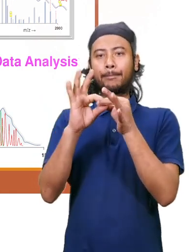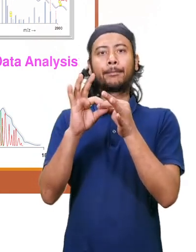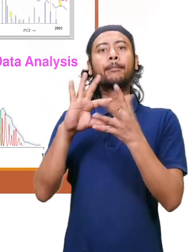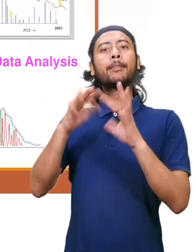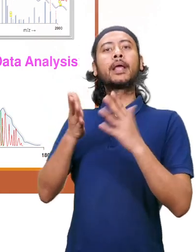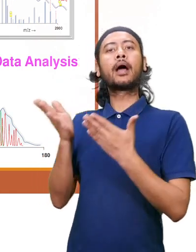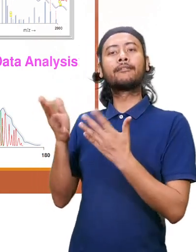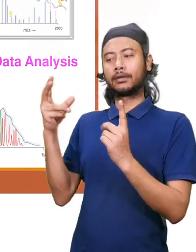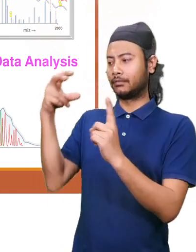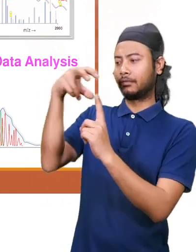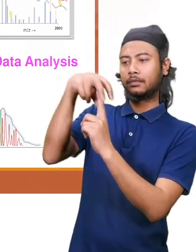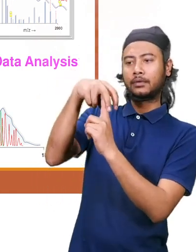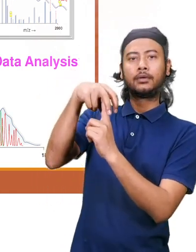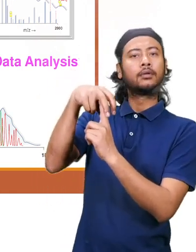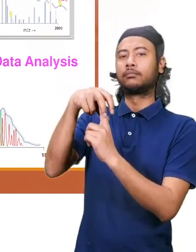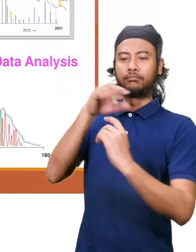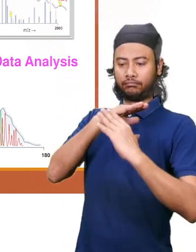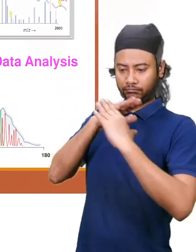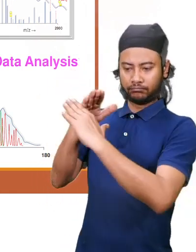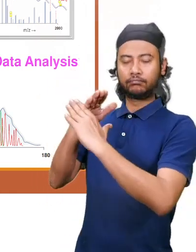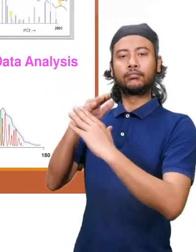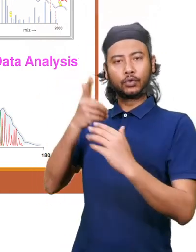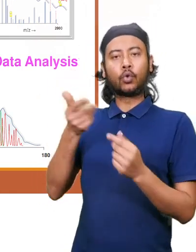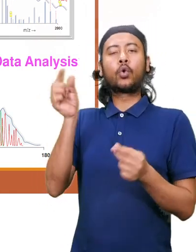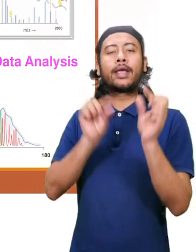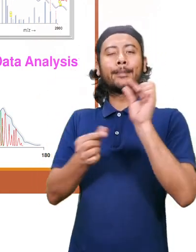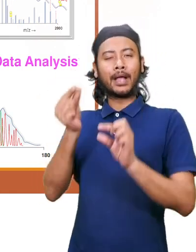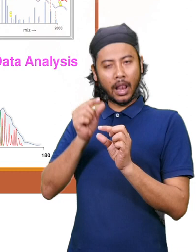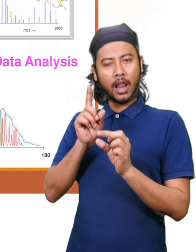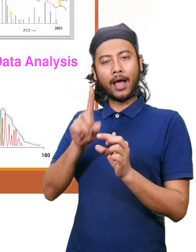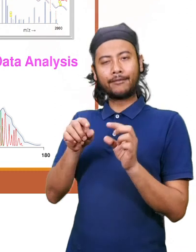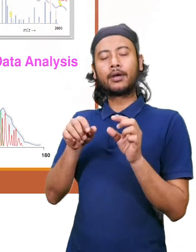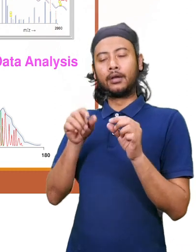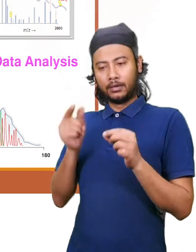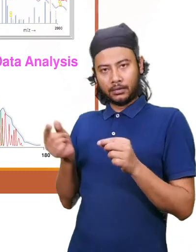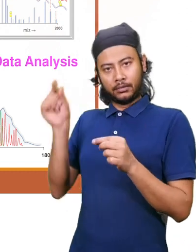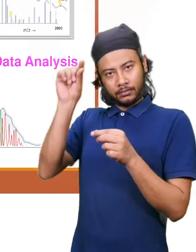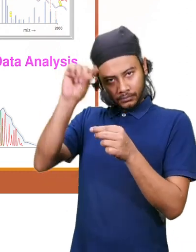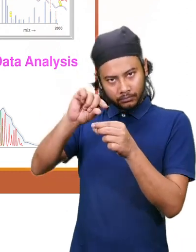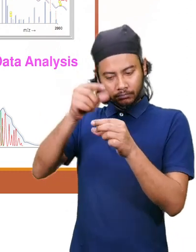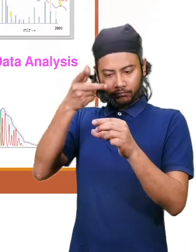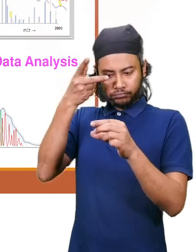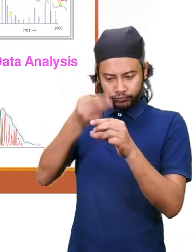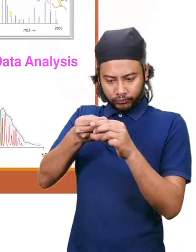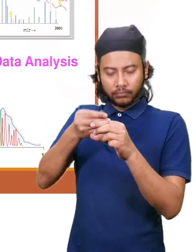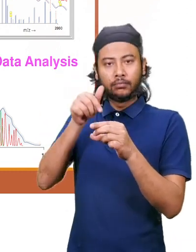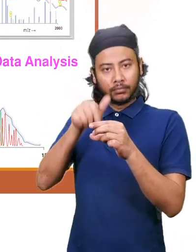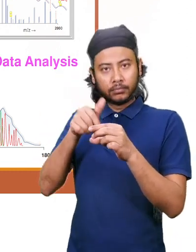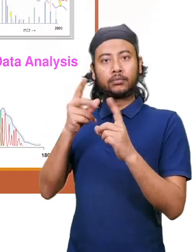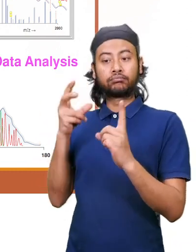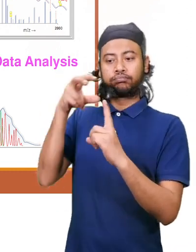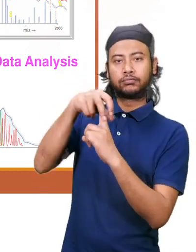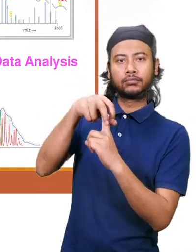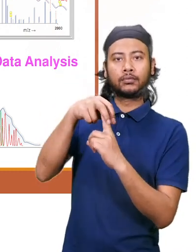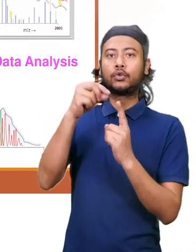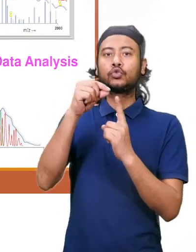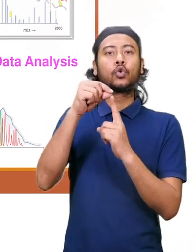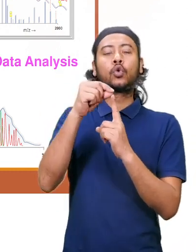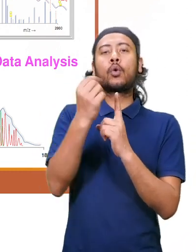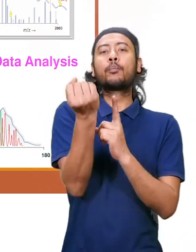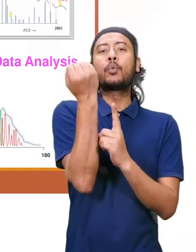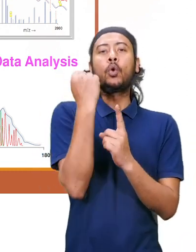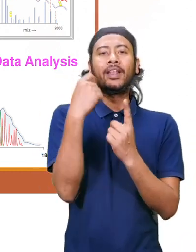or sulfhydryl group of cysteine. So we react with an alkylating agent, and